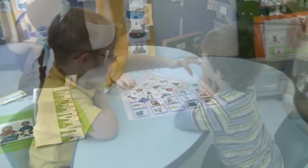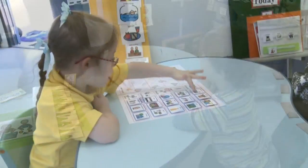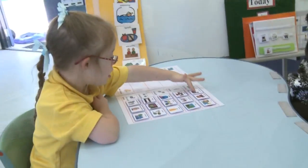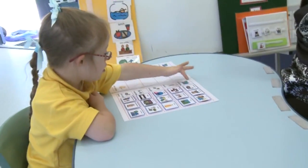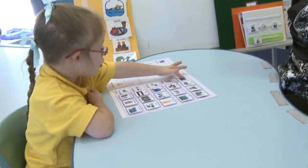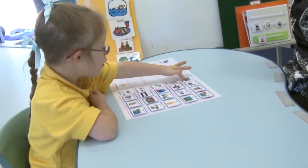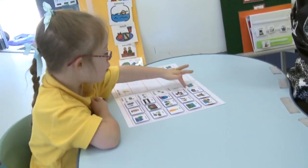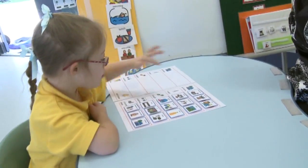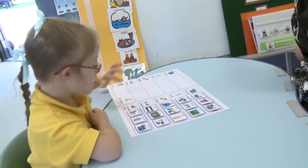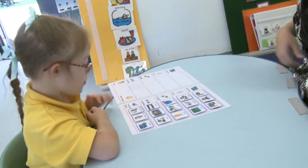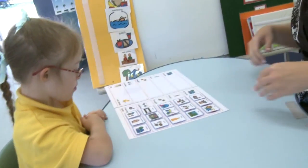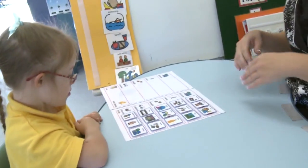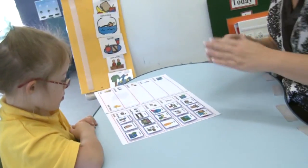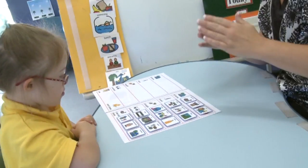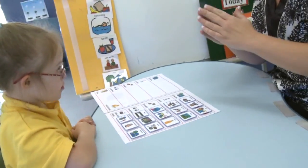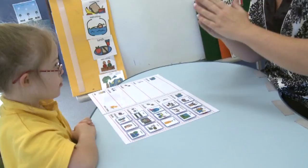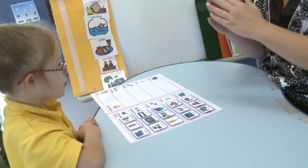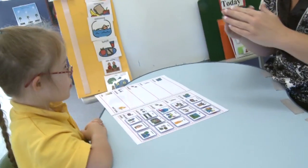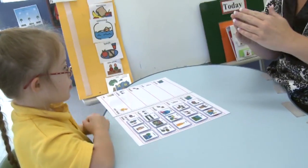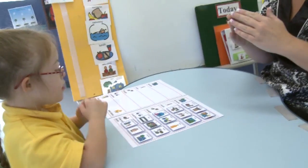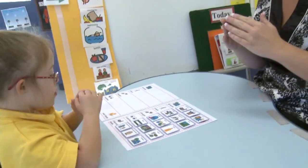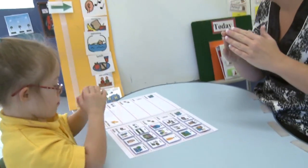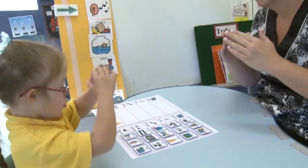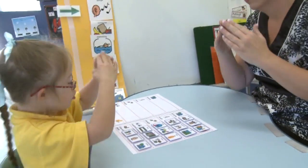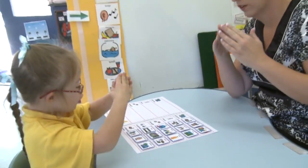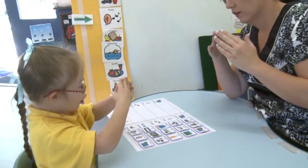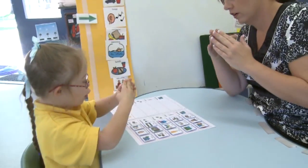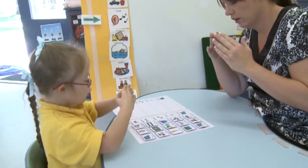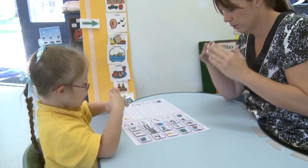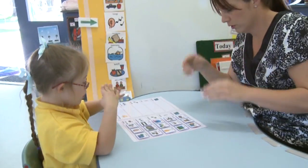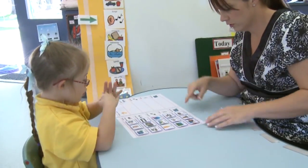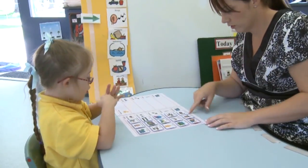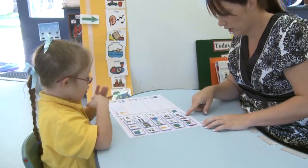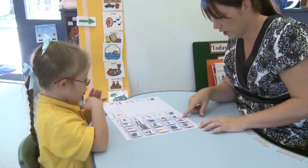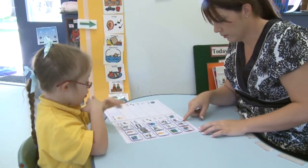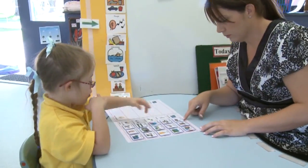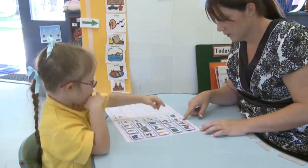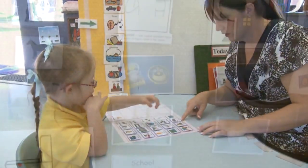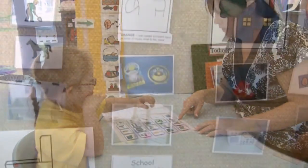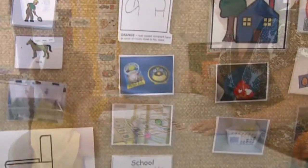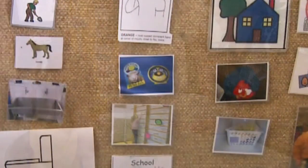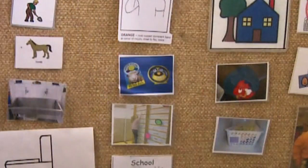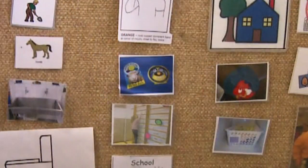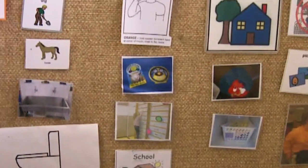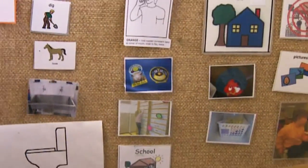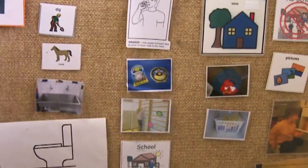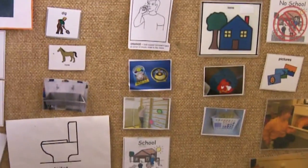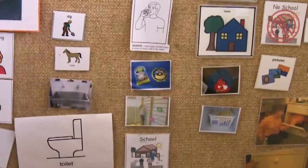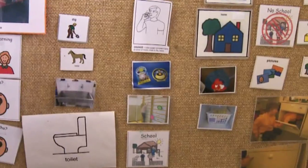Each visual system should be individualized to meet the needs of the child. You may need to consider the number of objects, photos